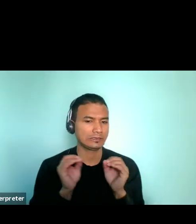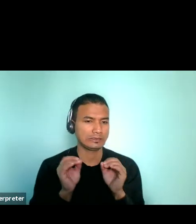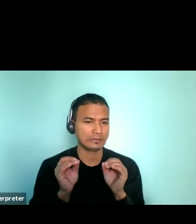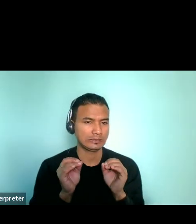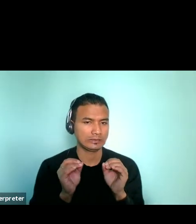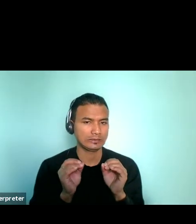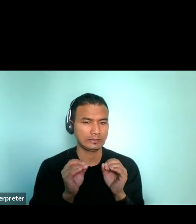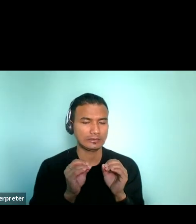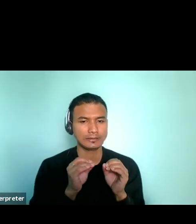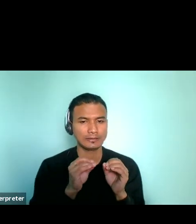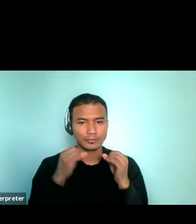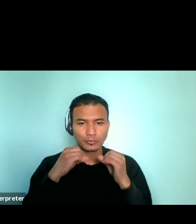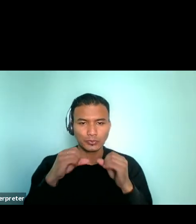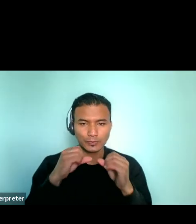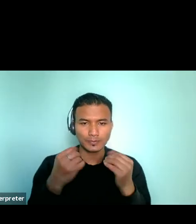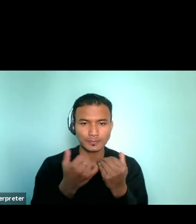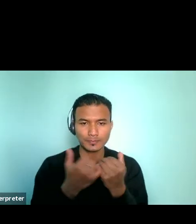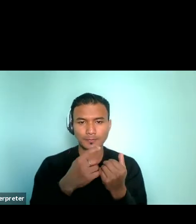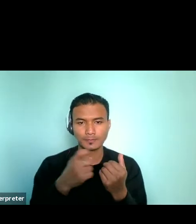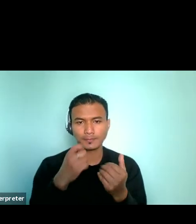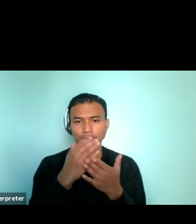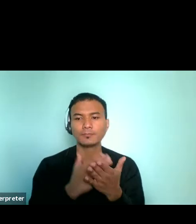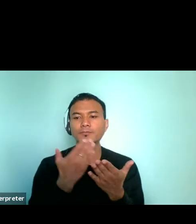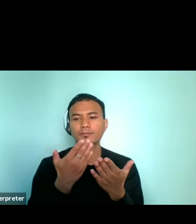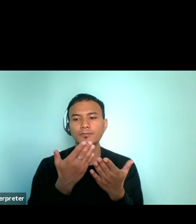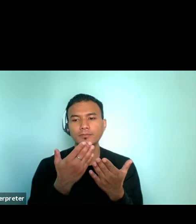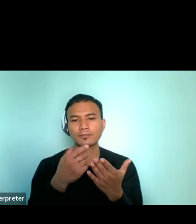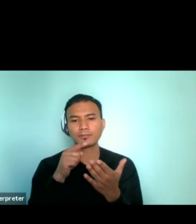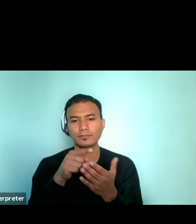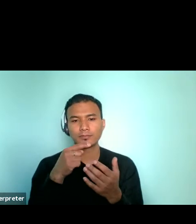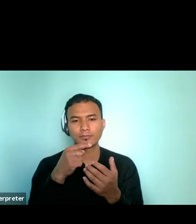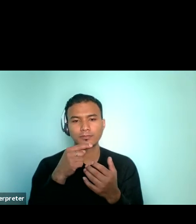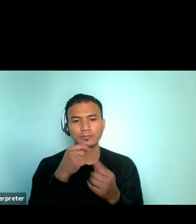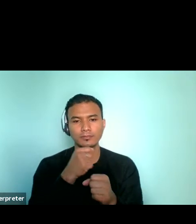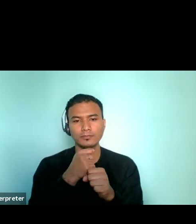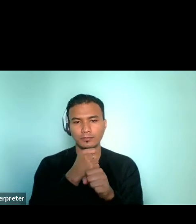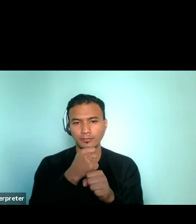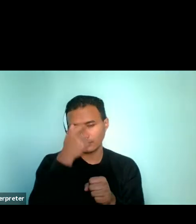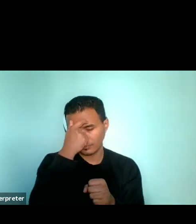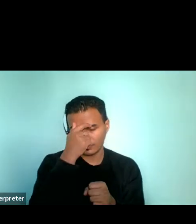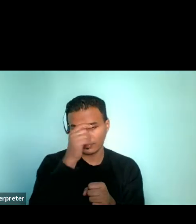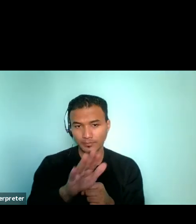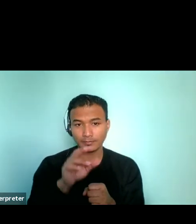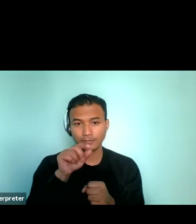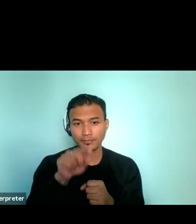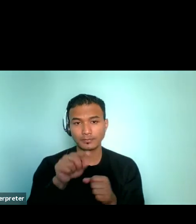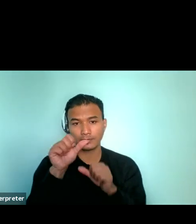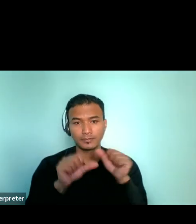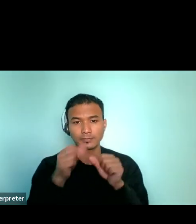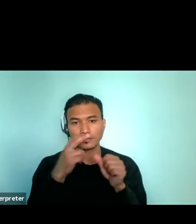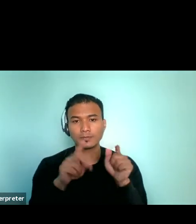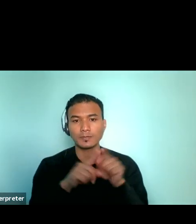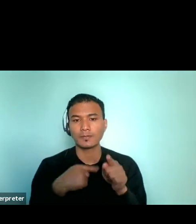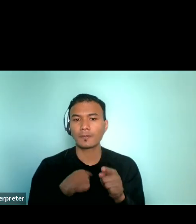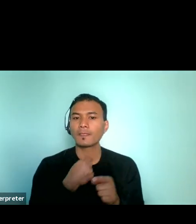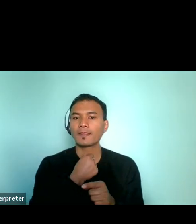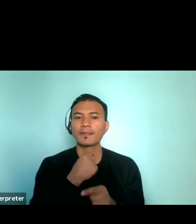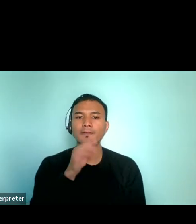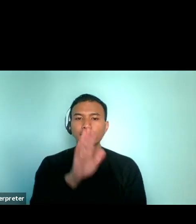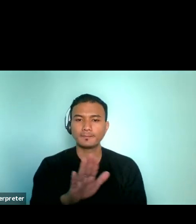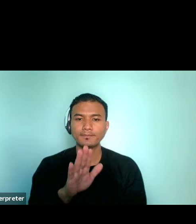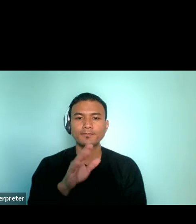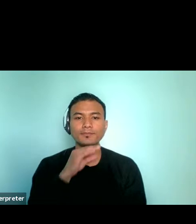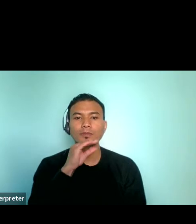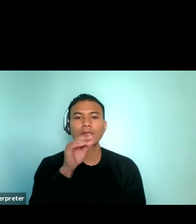for the youth. So how we're going to resolve this kind of problem. But anyway, I believe that the